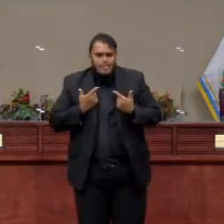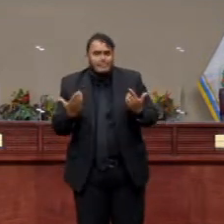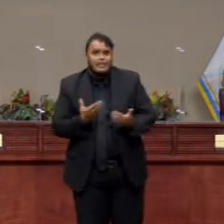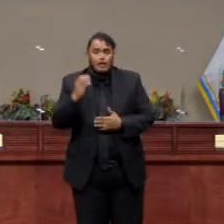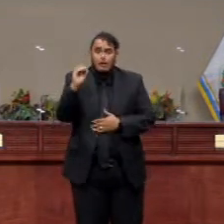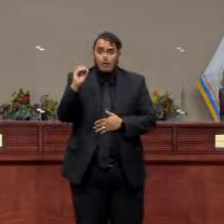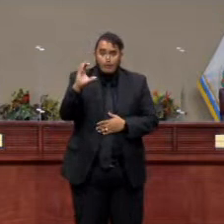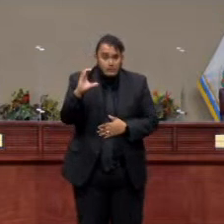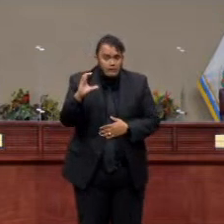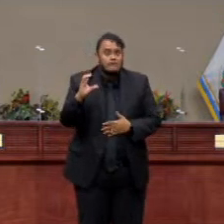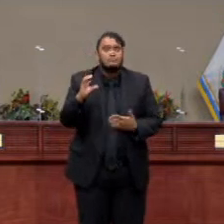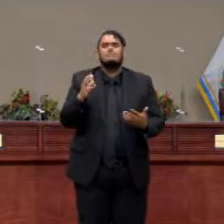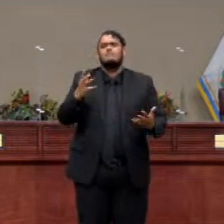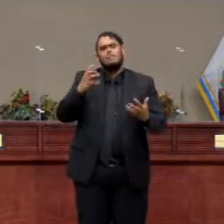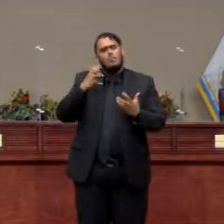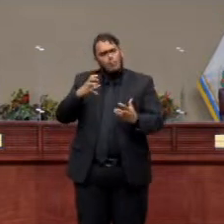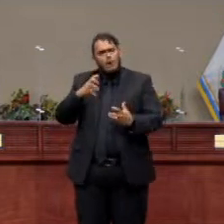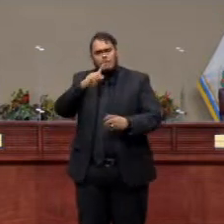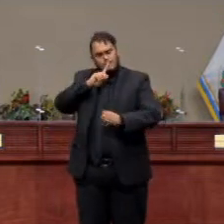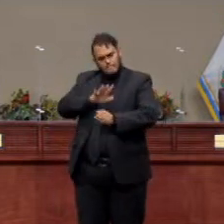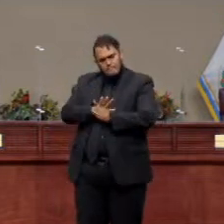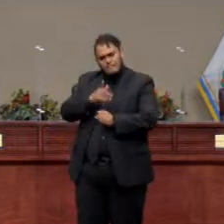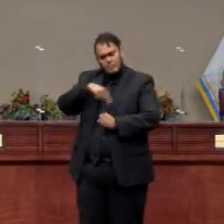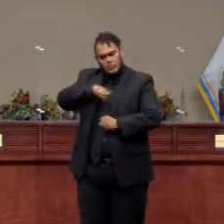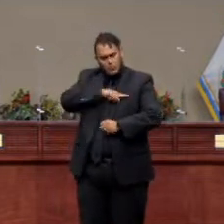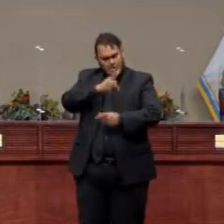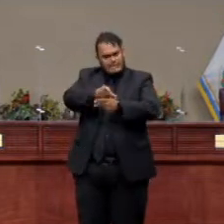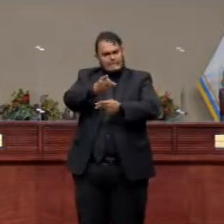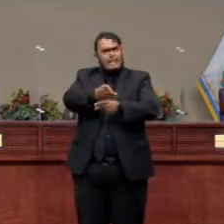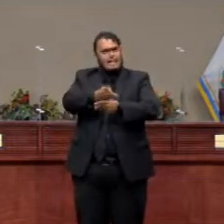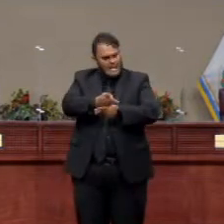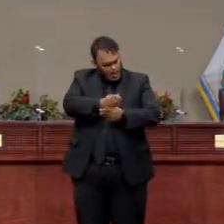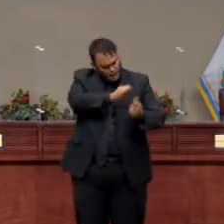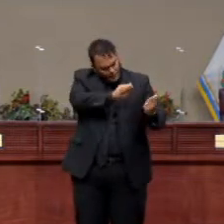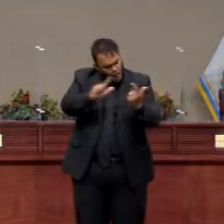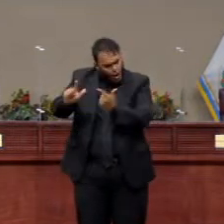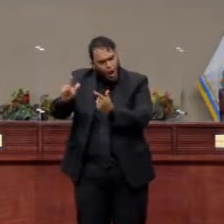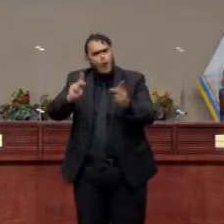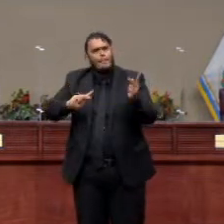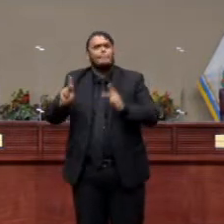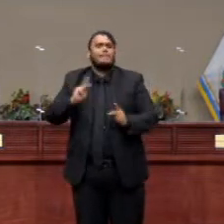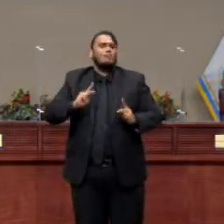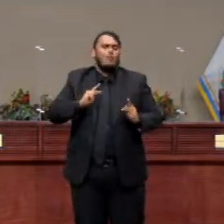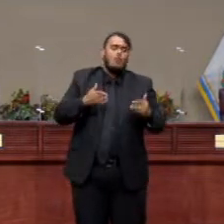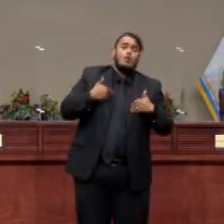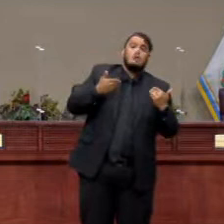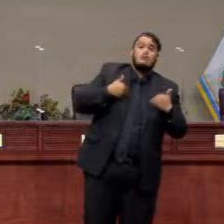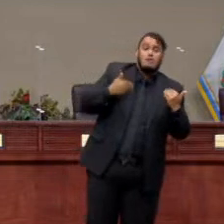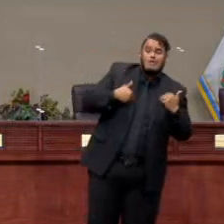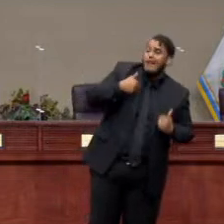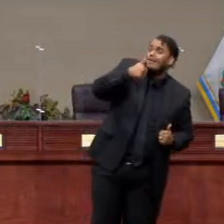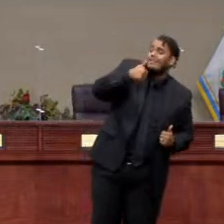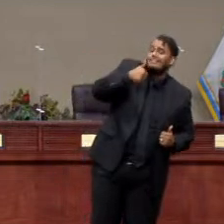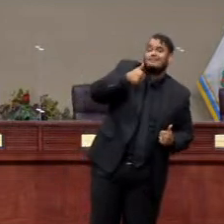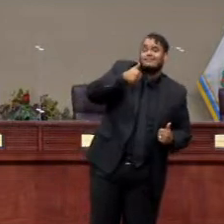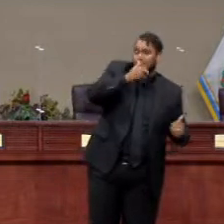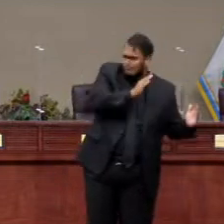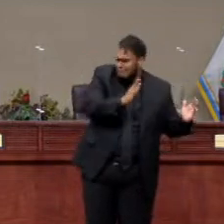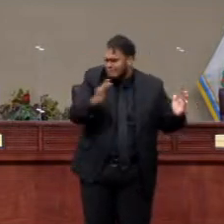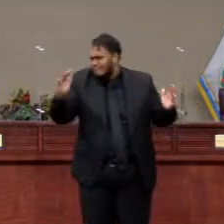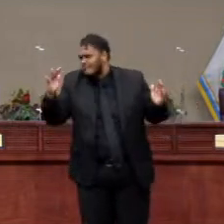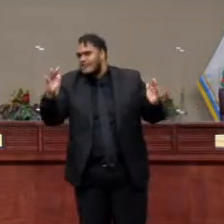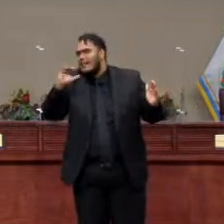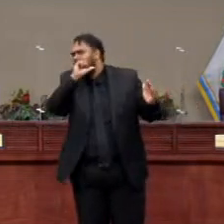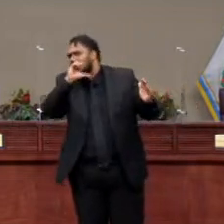we are taking care of all of those from the youngest to the seniors, but more specifically with this initiative, it's